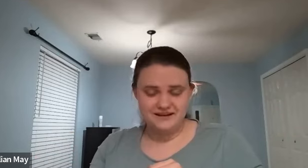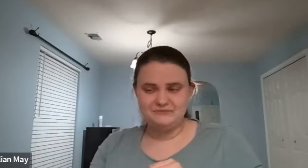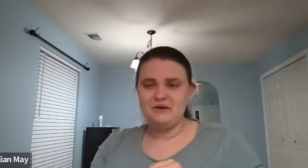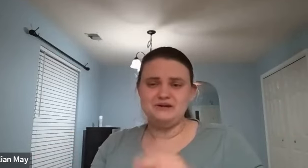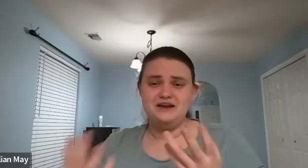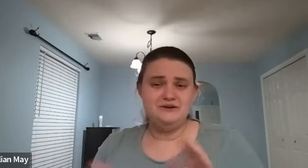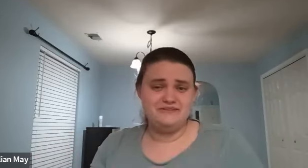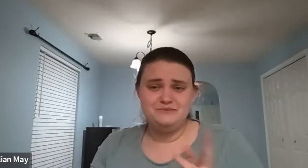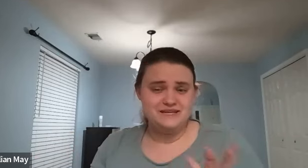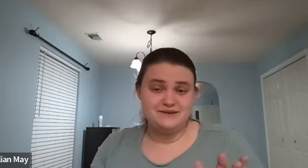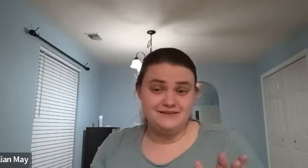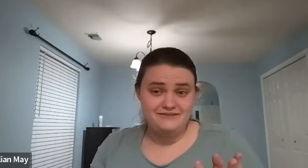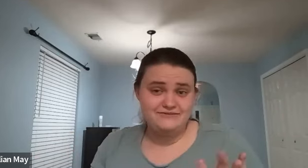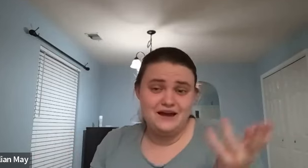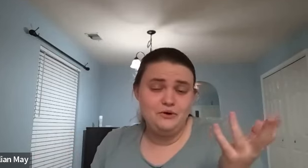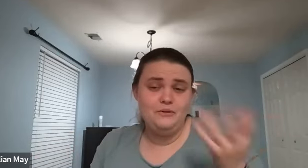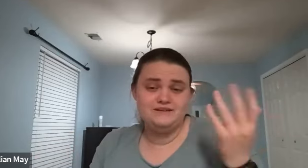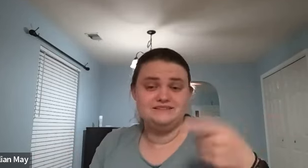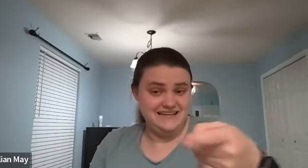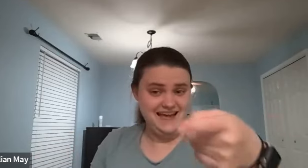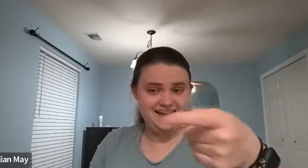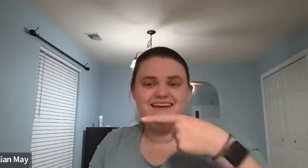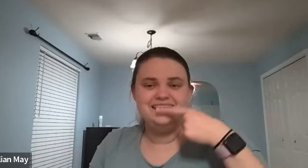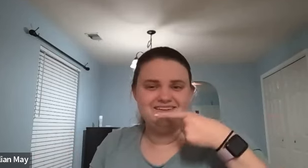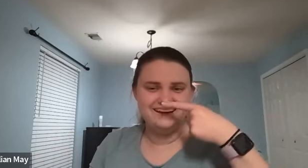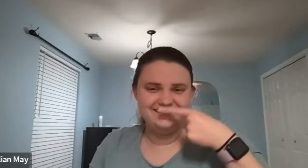Hearing, which I don't know, this one makes me laugh. I don't know. Hearing.